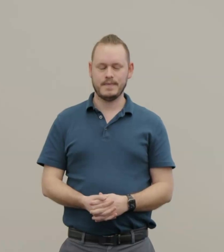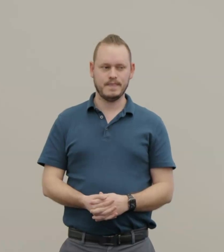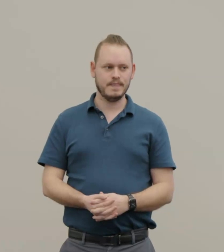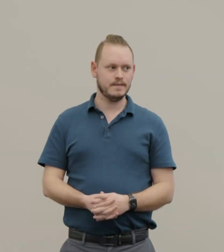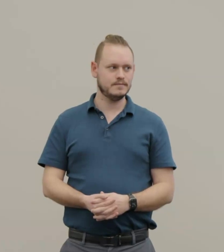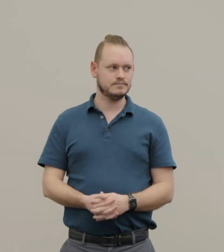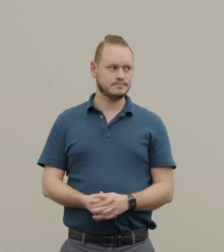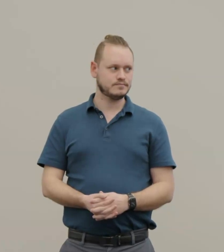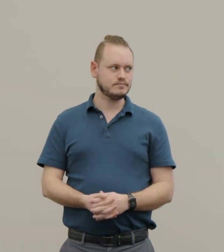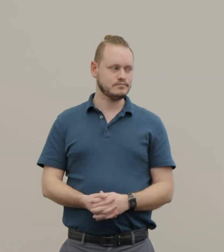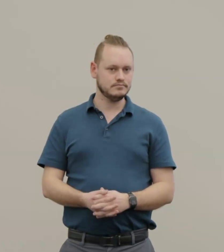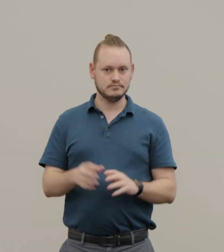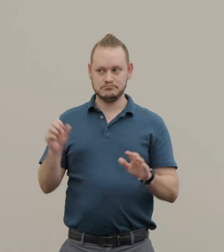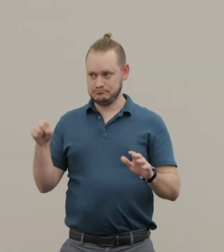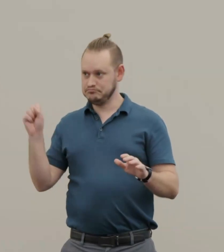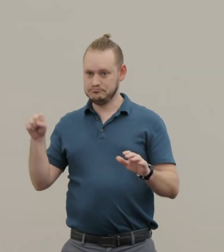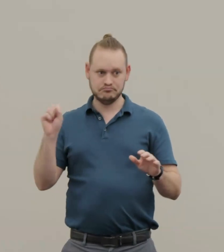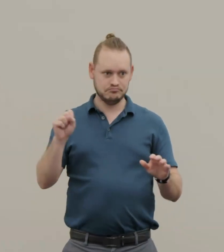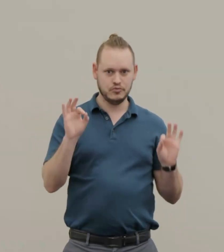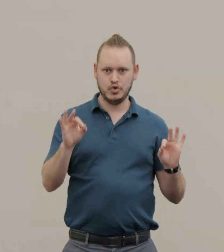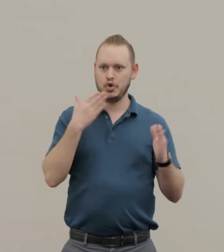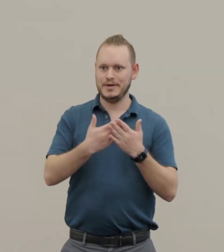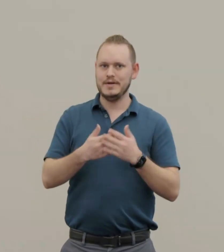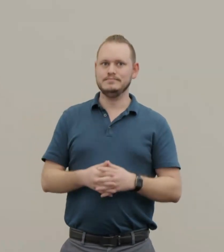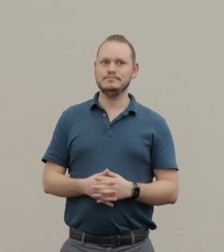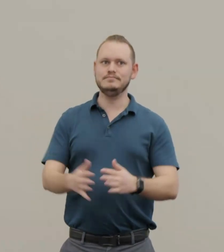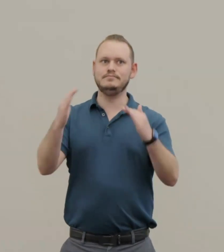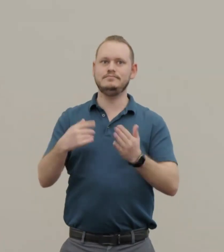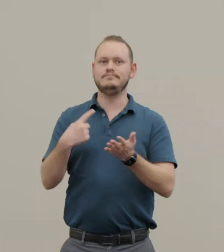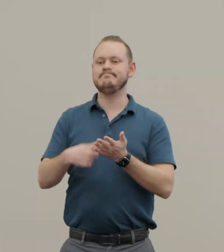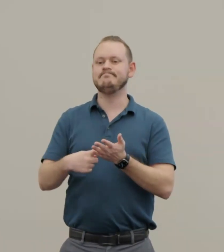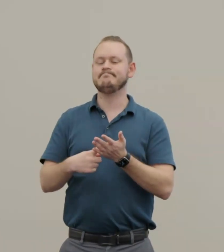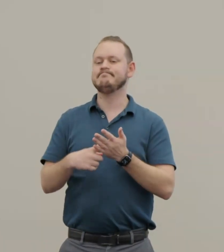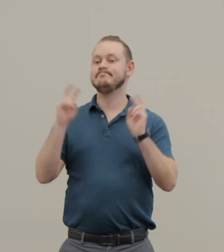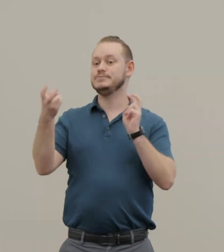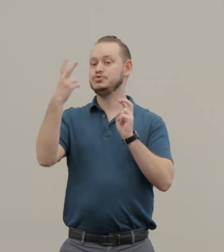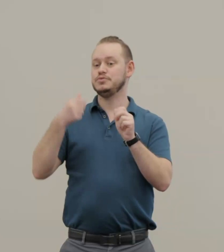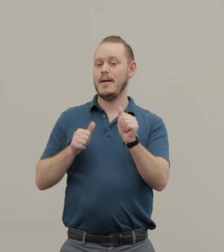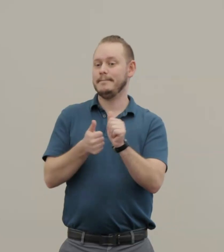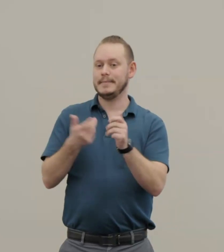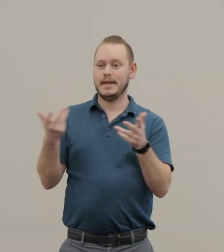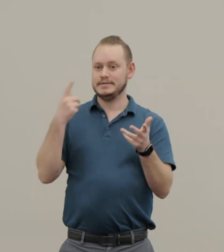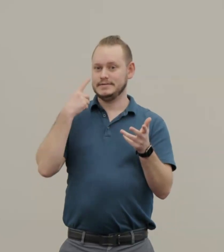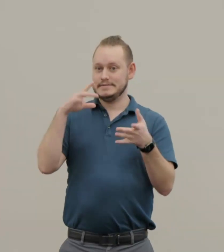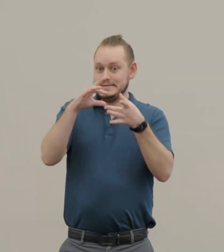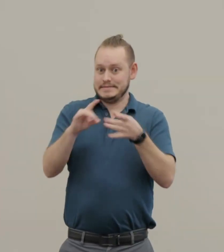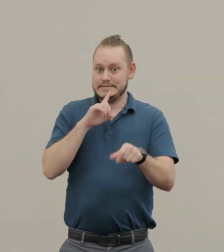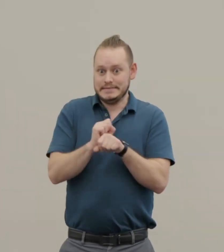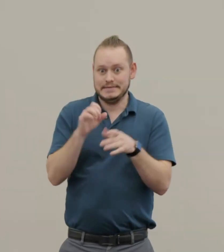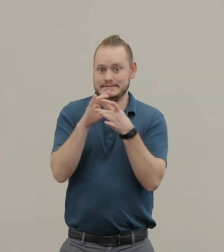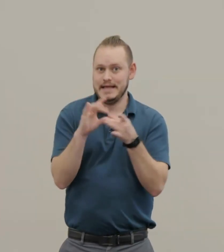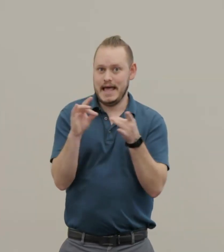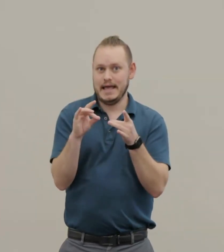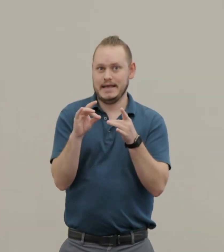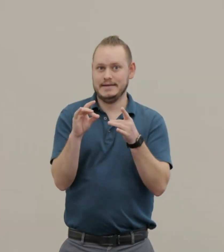Yes, I see nodding, good. All right, so let's talk about what the Title II updates actually say